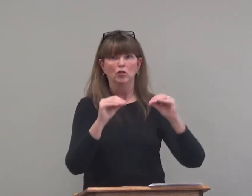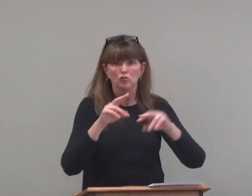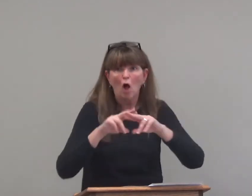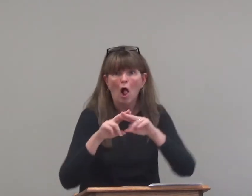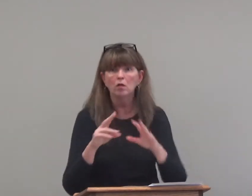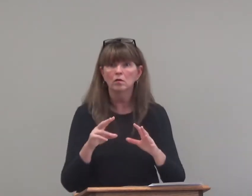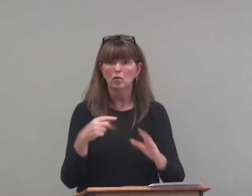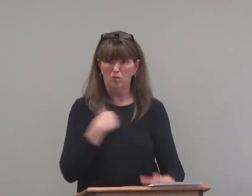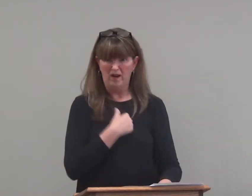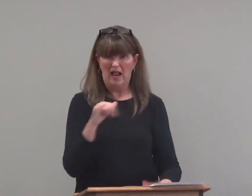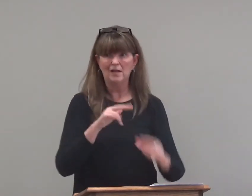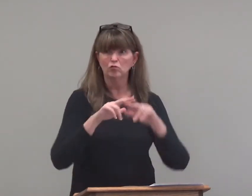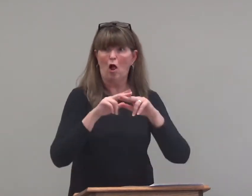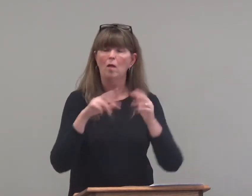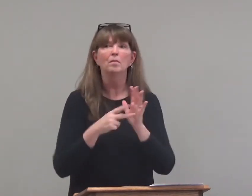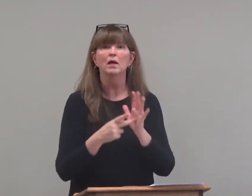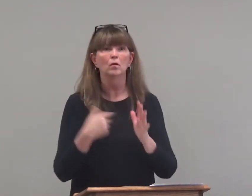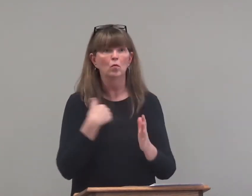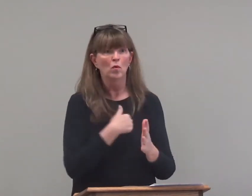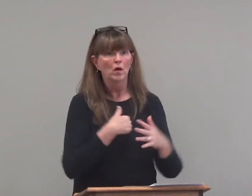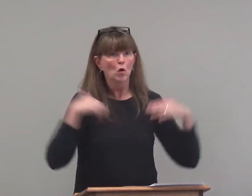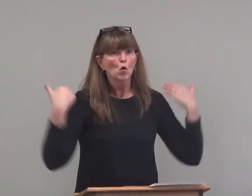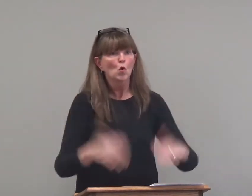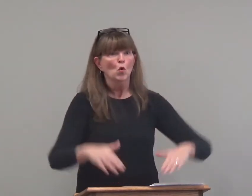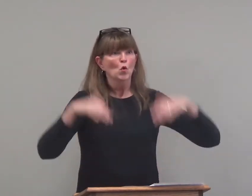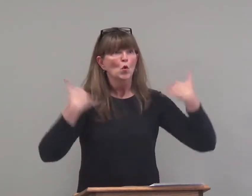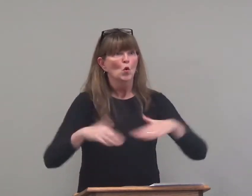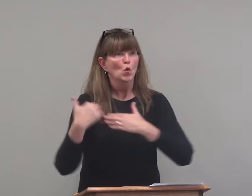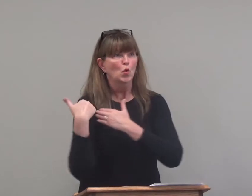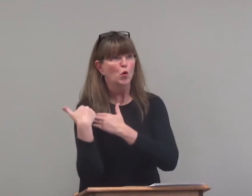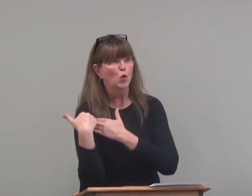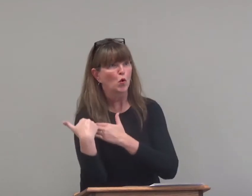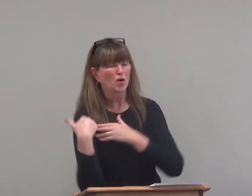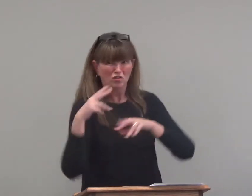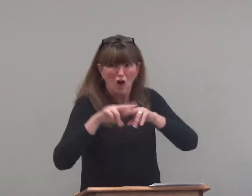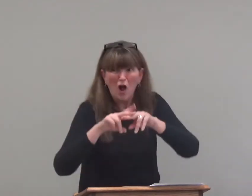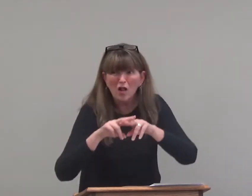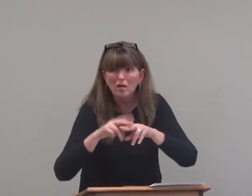times, when Jesus taught that we were like salt, it meant that we were incredibly